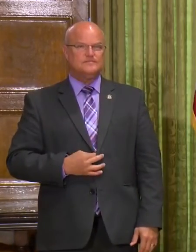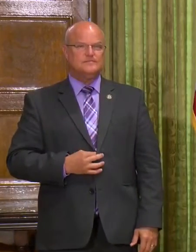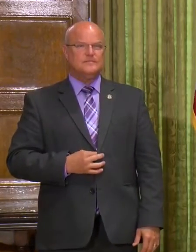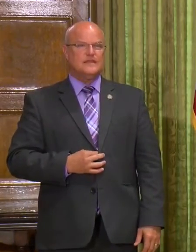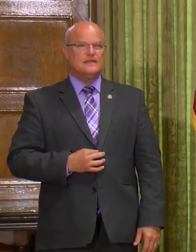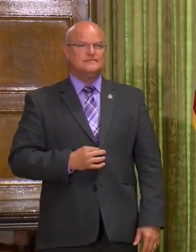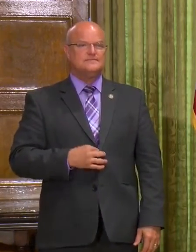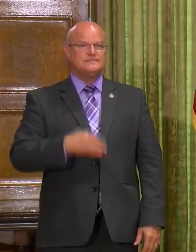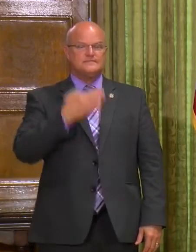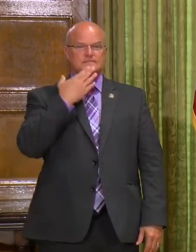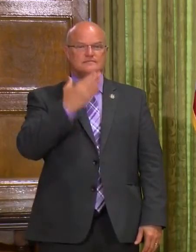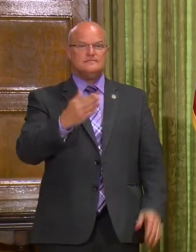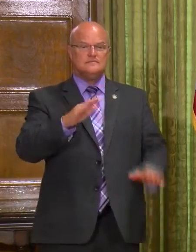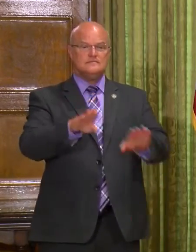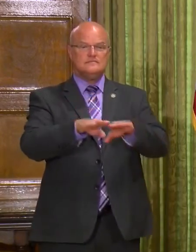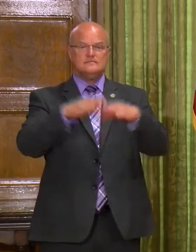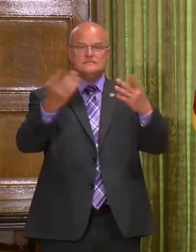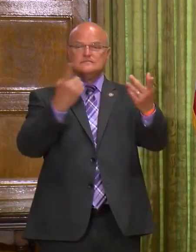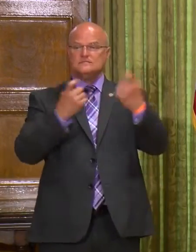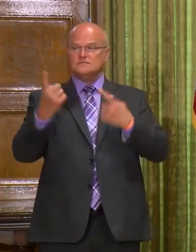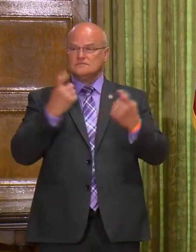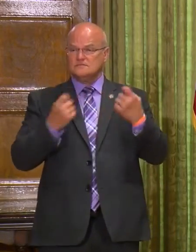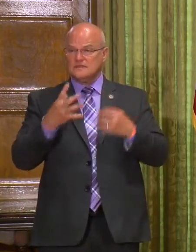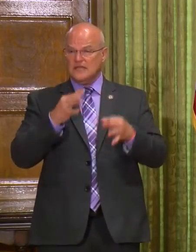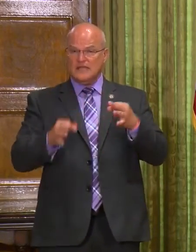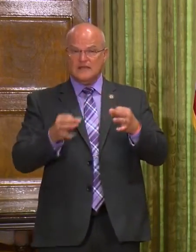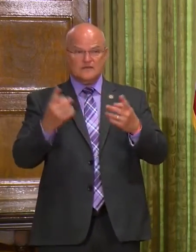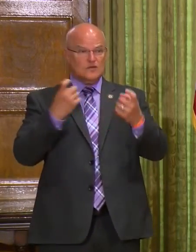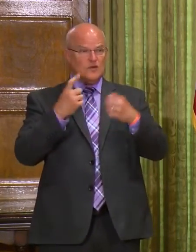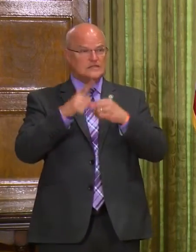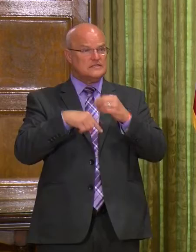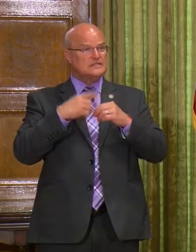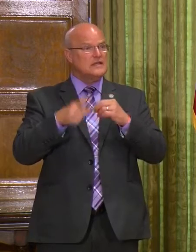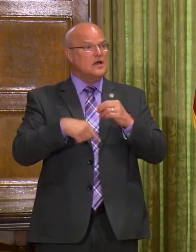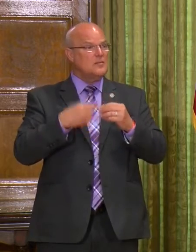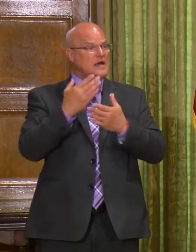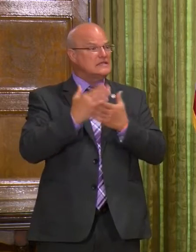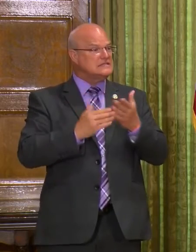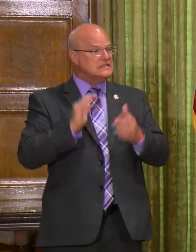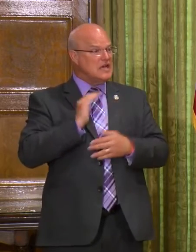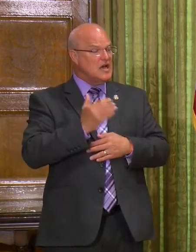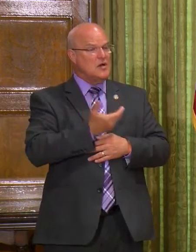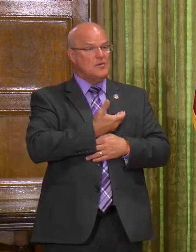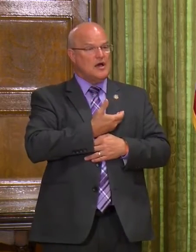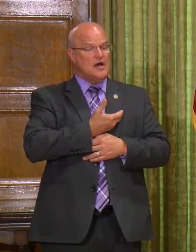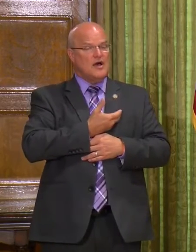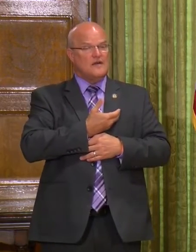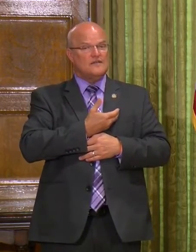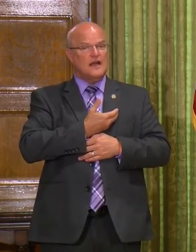Thank you, and we'll open it up for questions, and if there's some questions about some of our